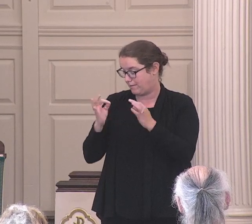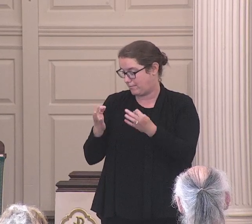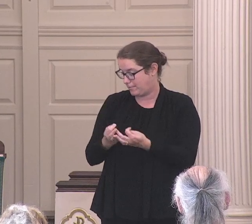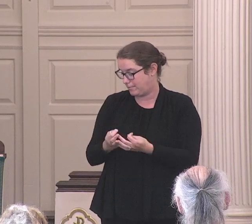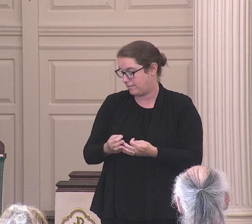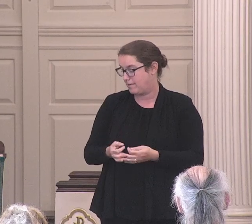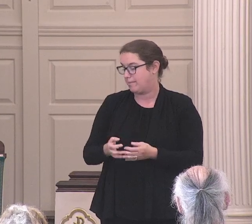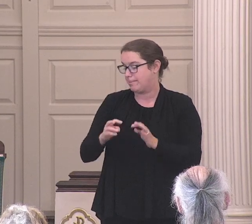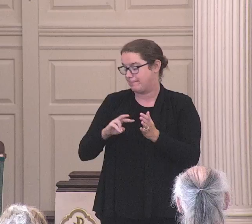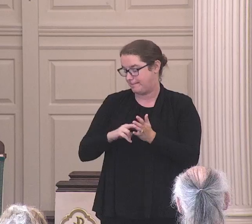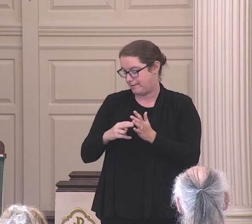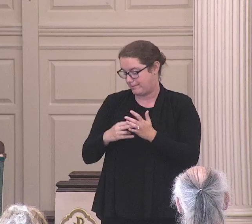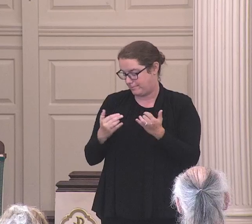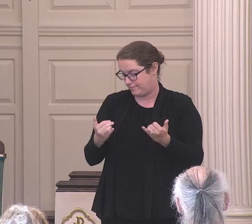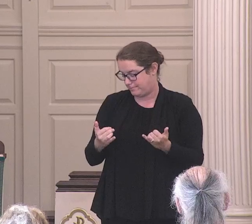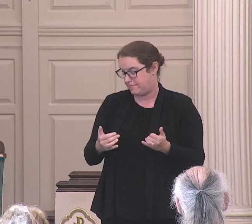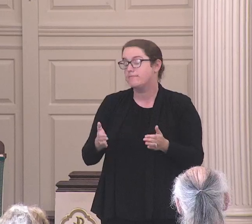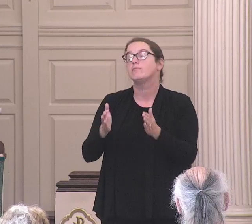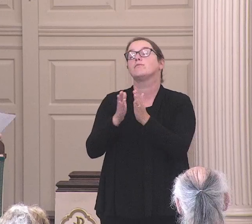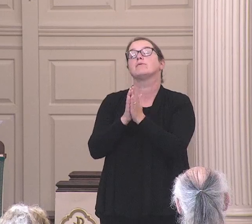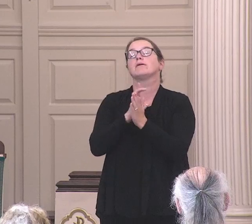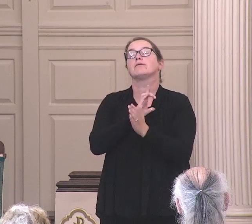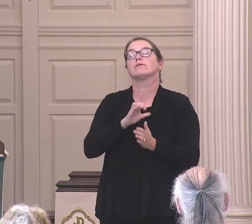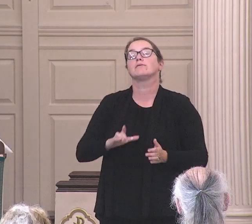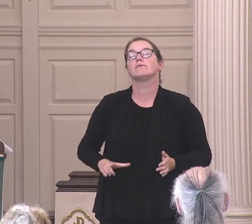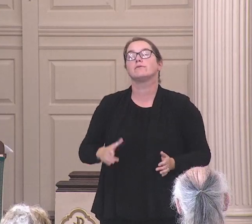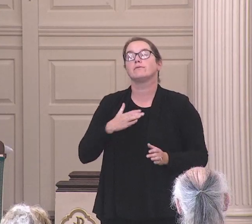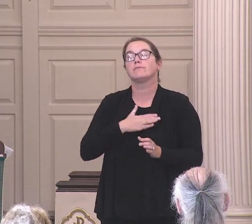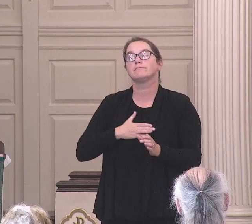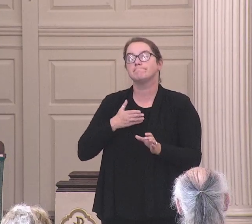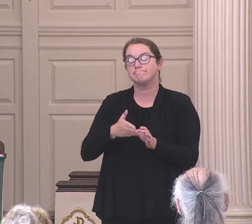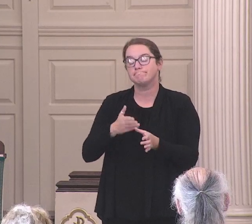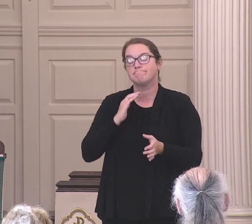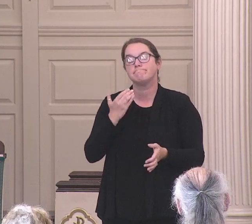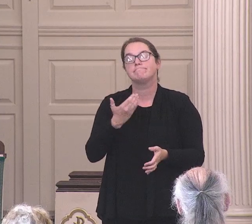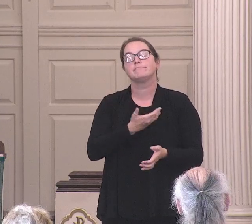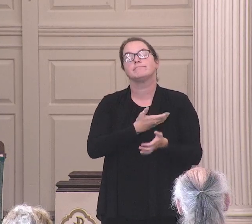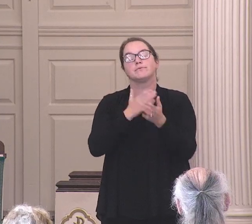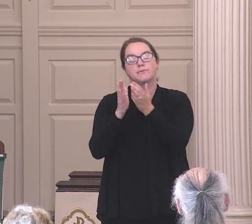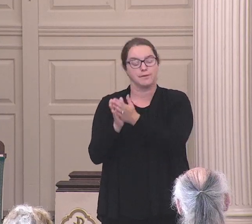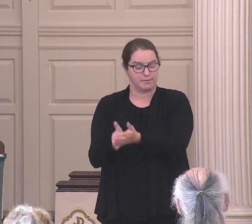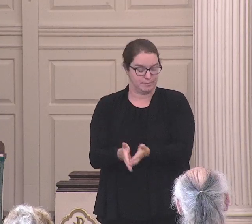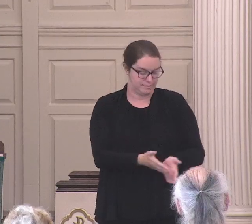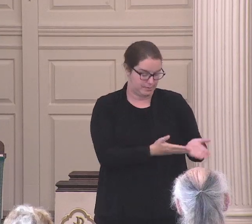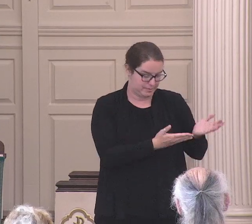celebrated. Pray to the Lord. Lord, hear our prayer.